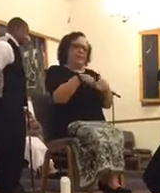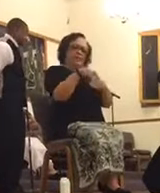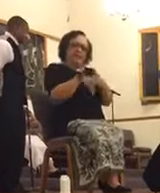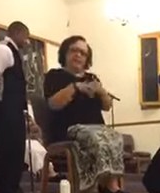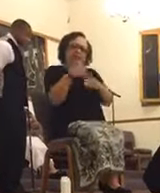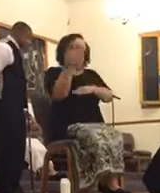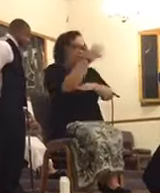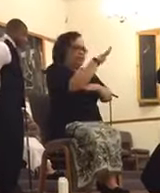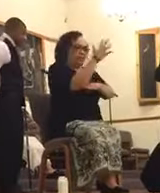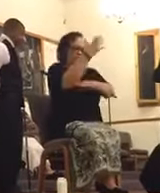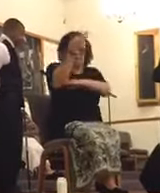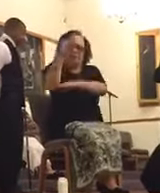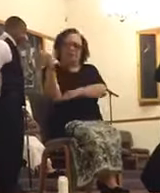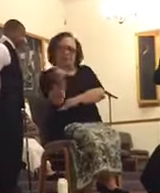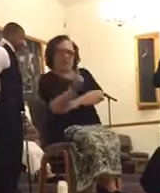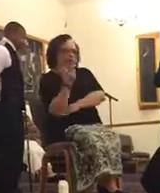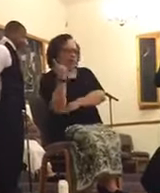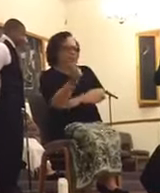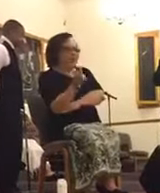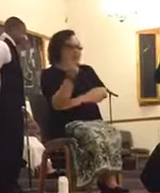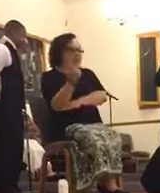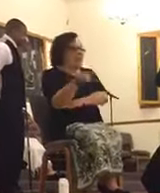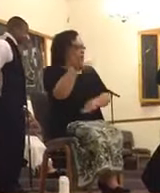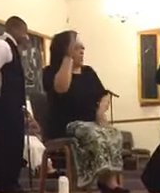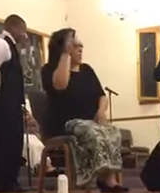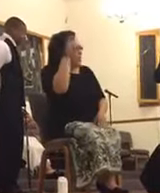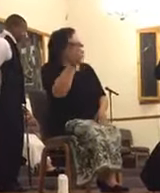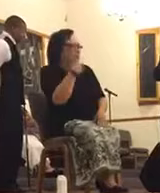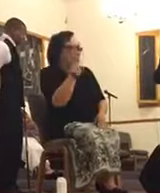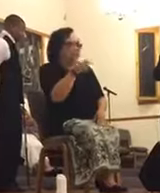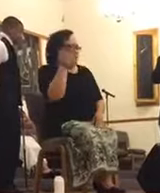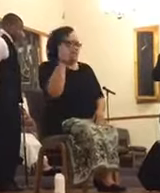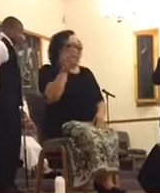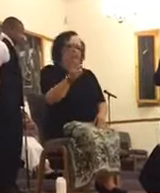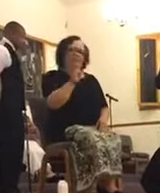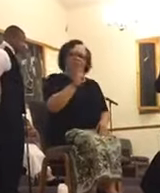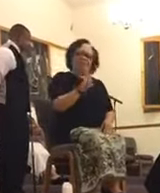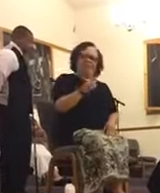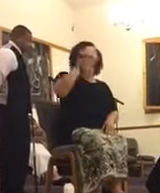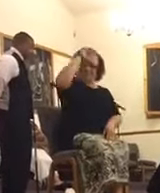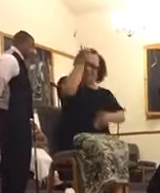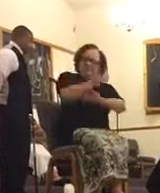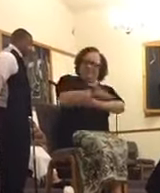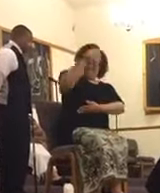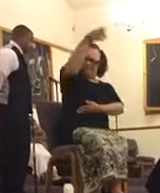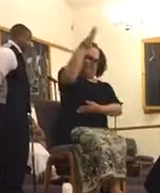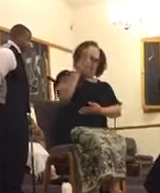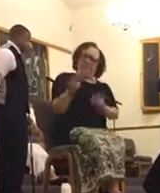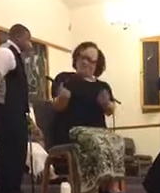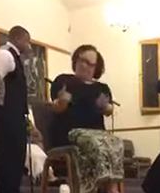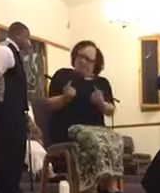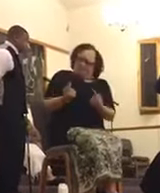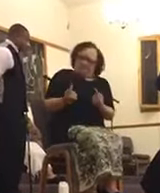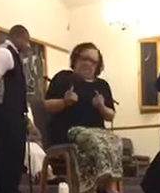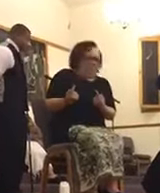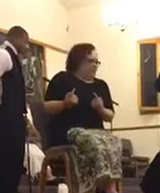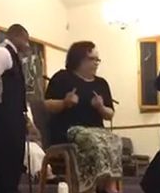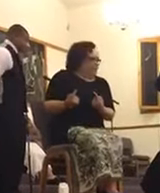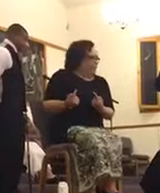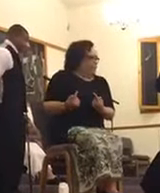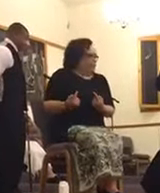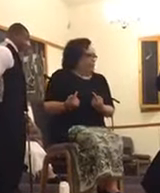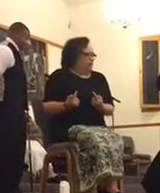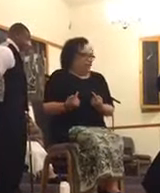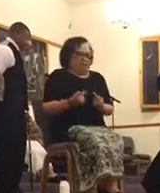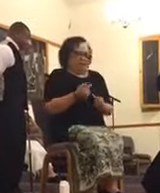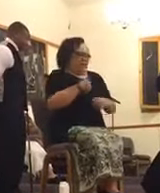Shame if thou be the Son of God. Command that